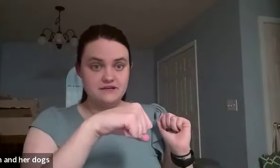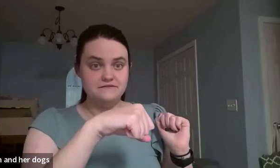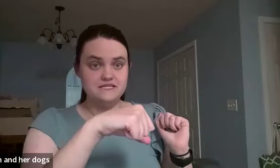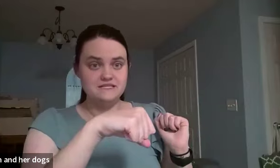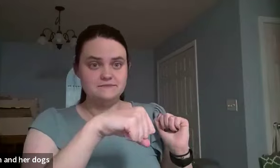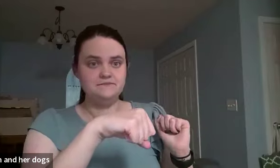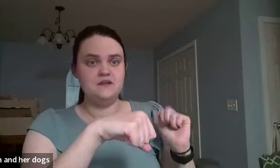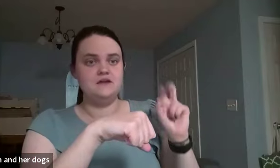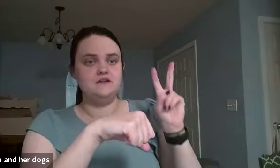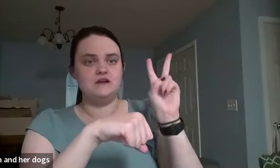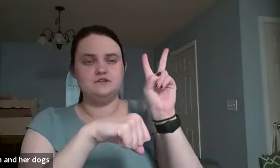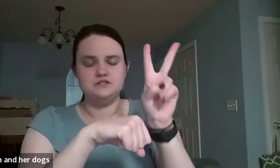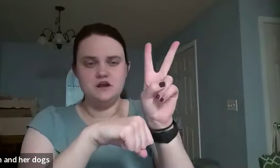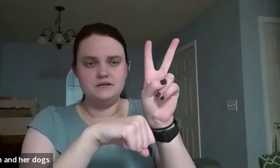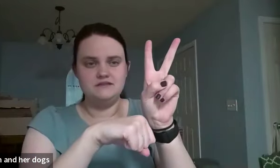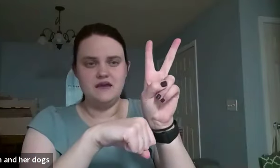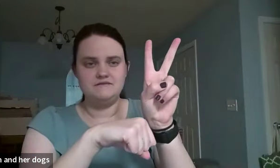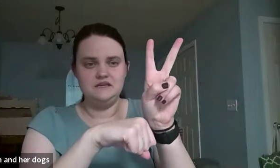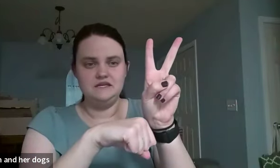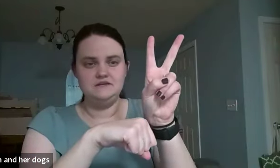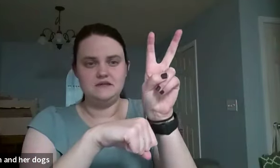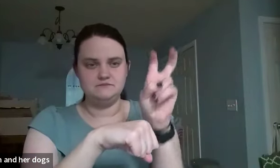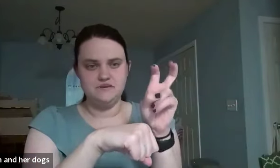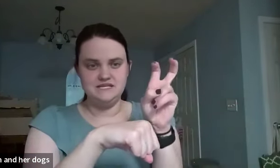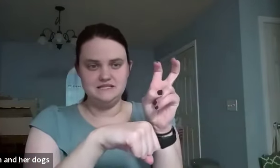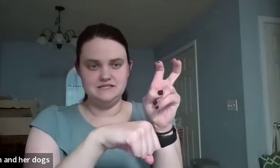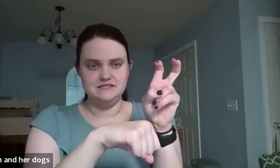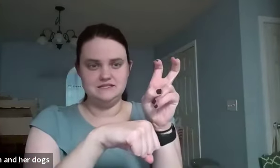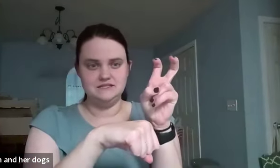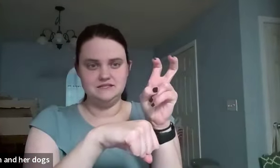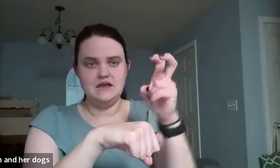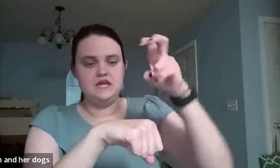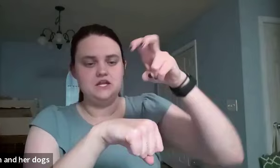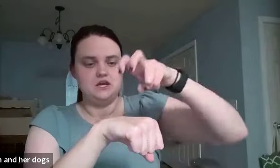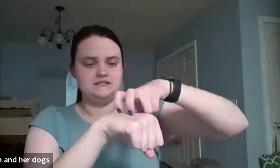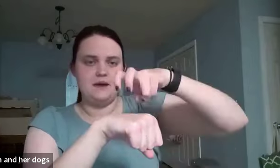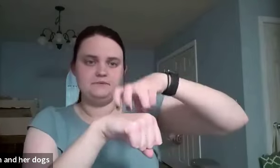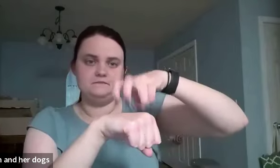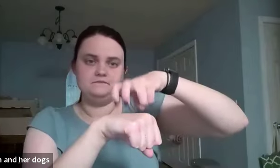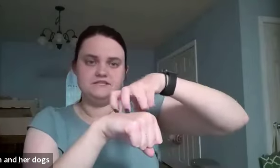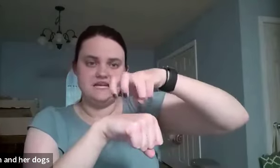in a fist. You're going to have your dominant in that V that's bent. And then you're going to tap.